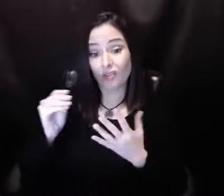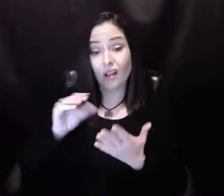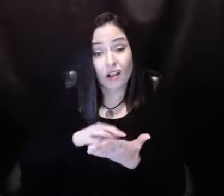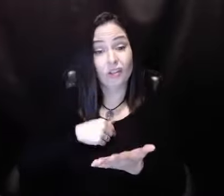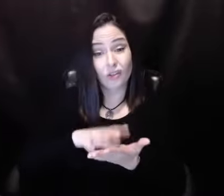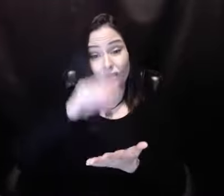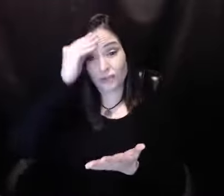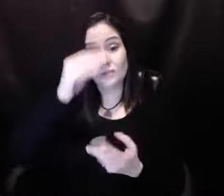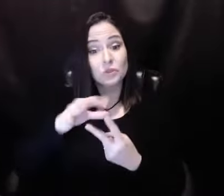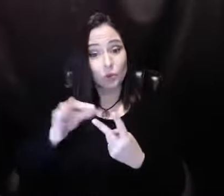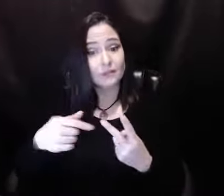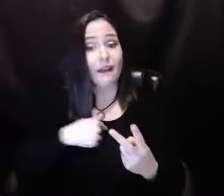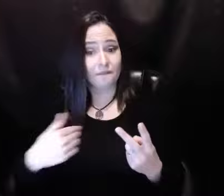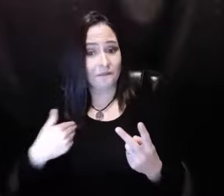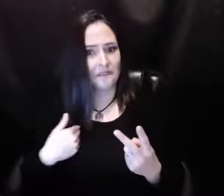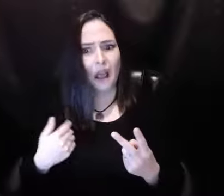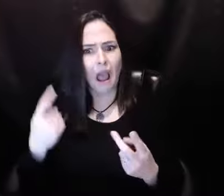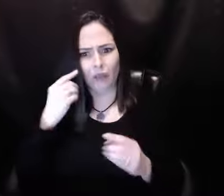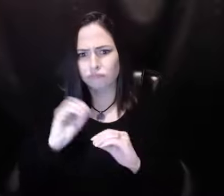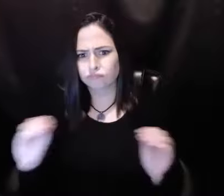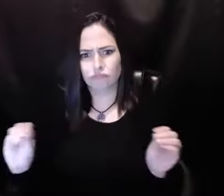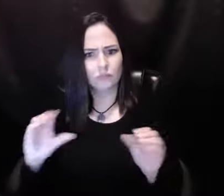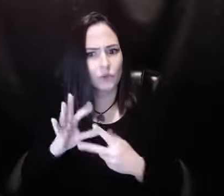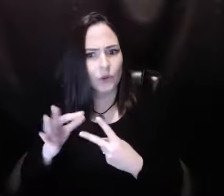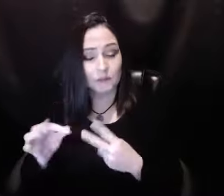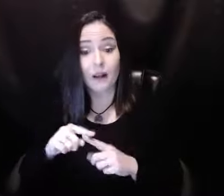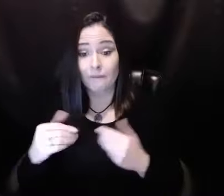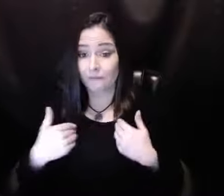I learned I had a choice. I didn't know I had choices.